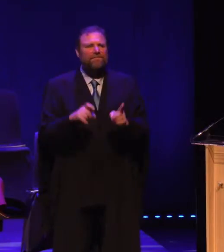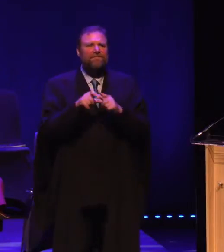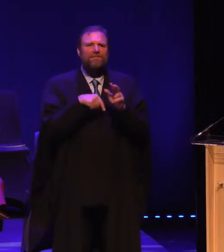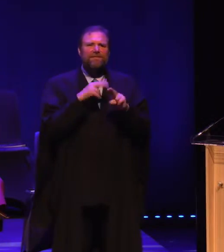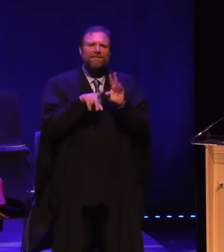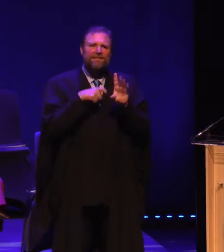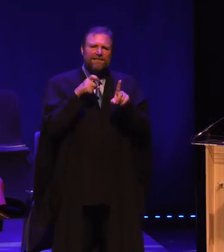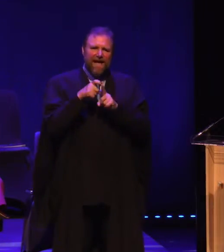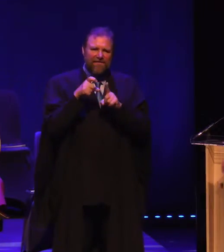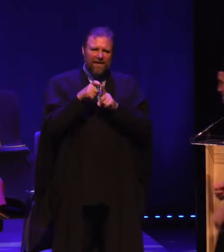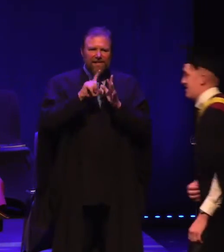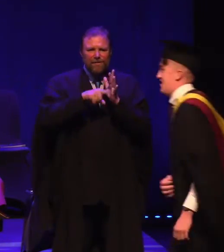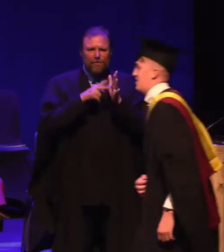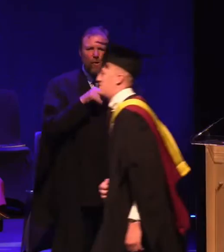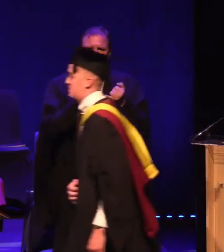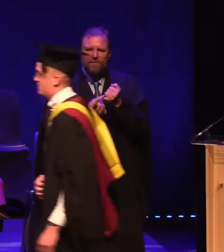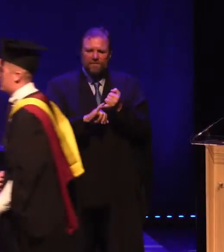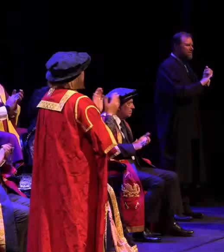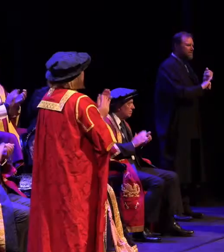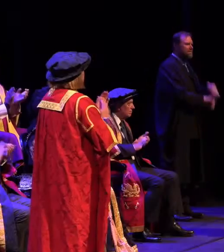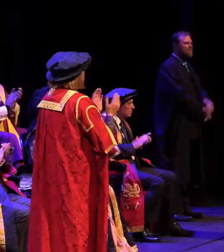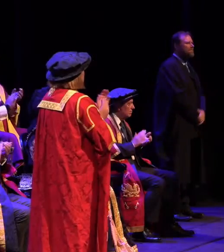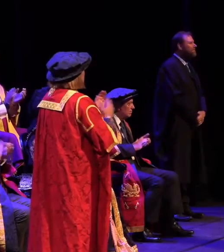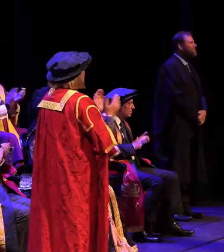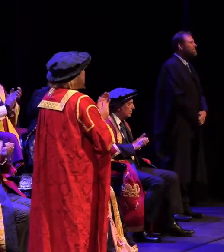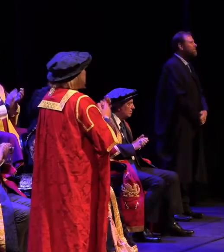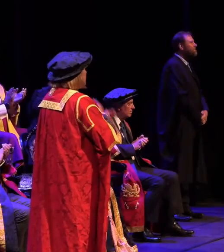Davith Jones.